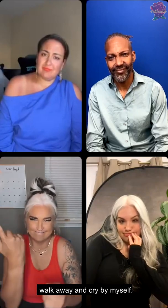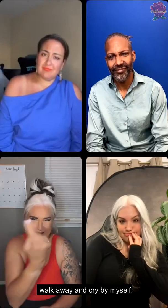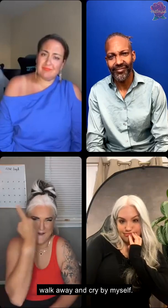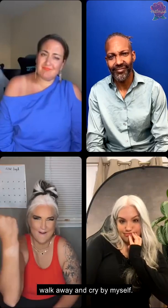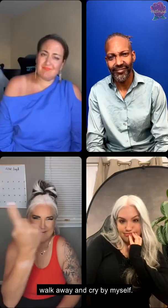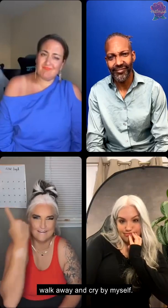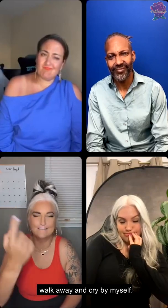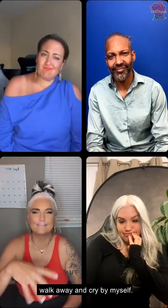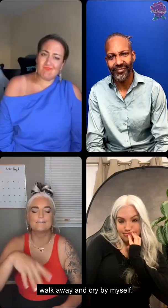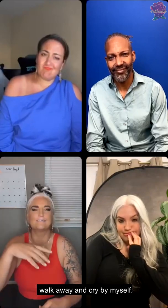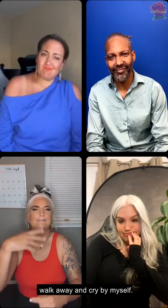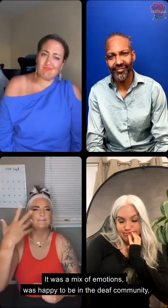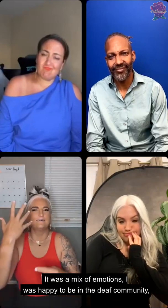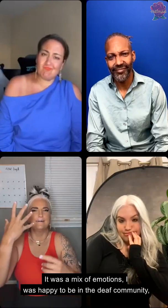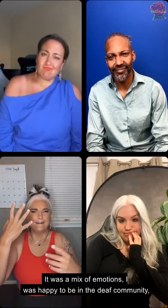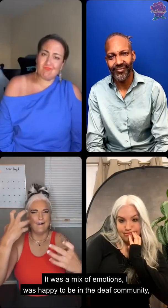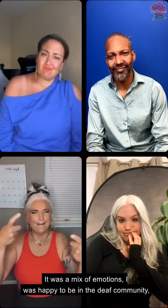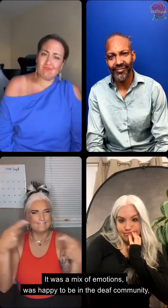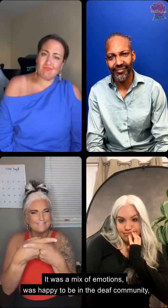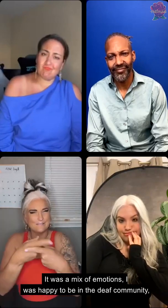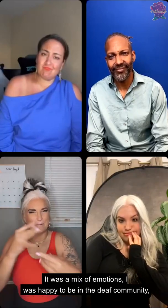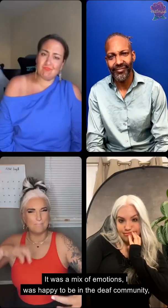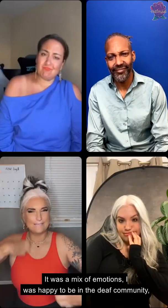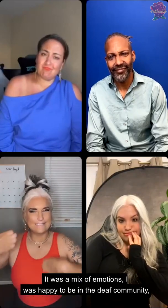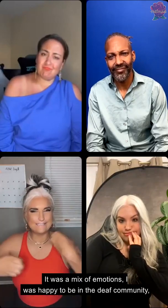and cry by myself?